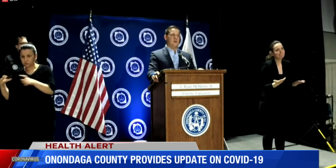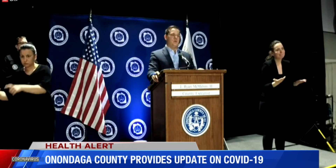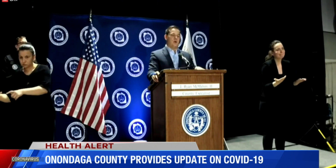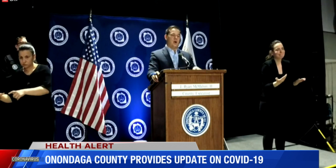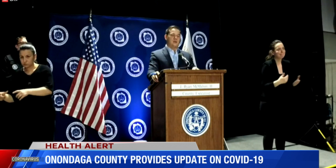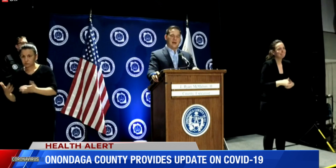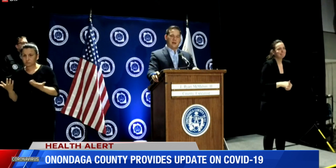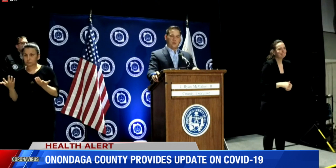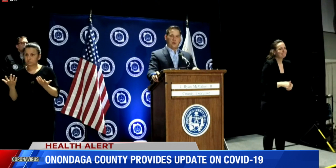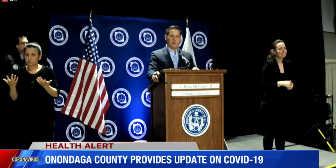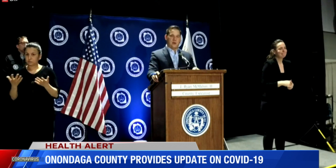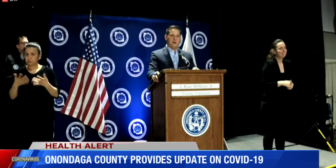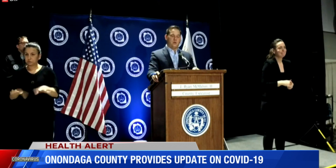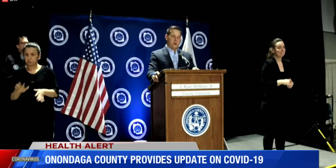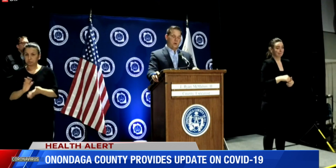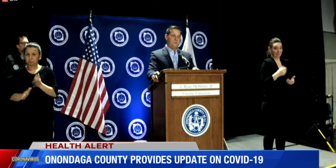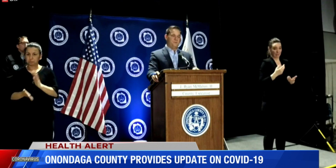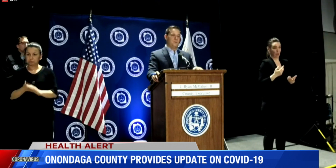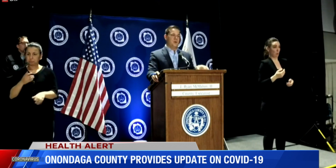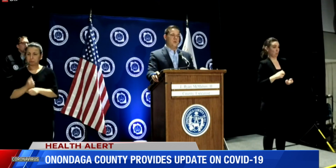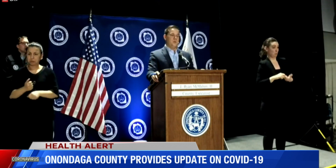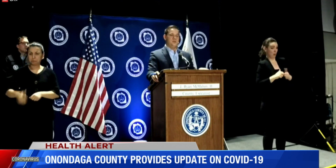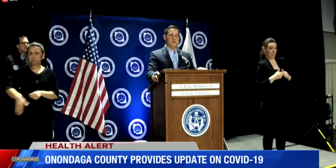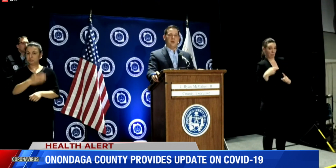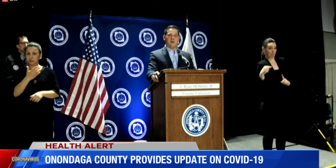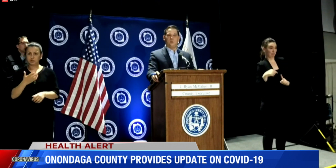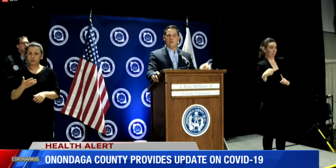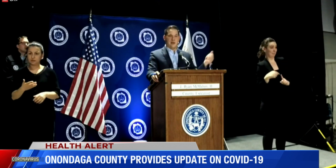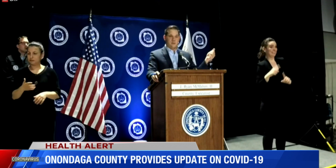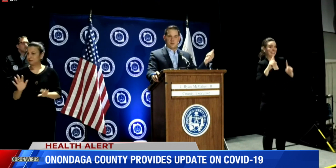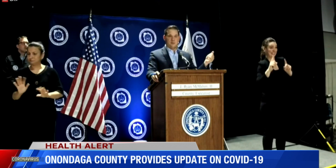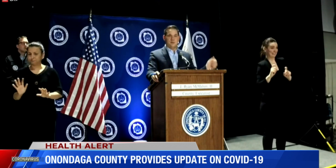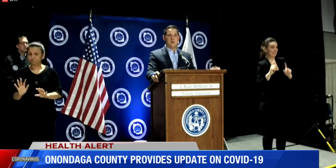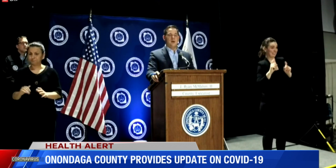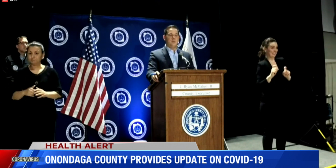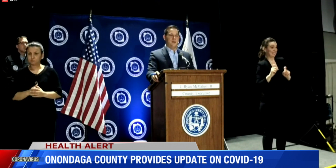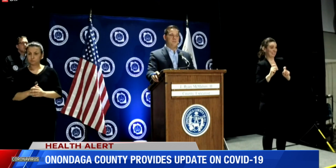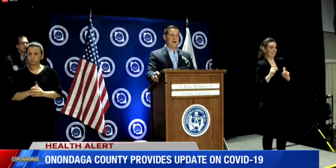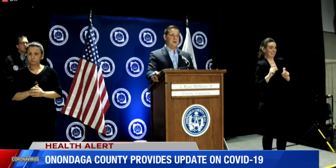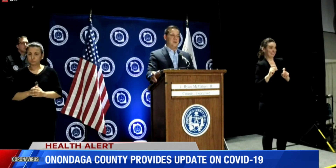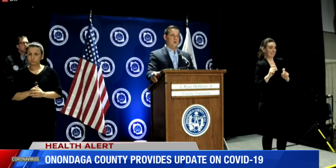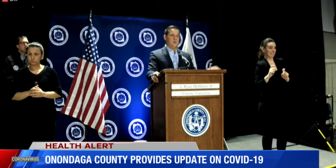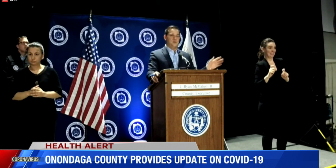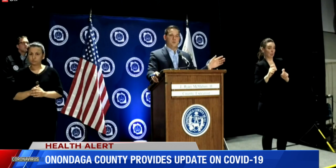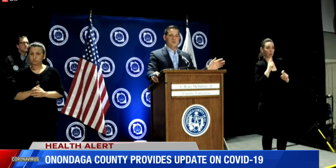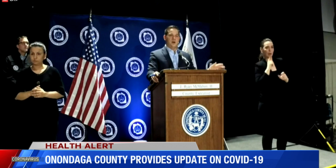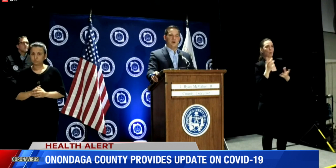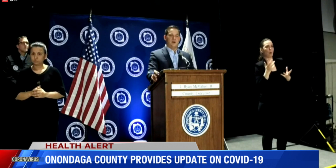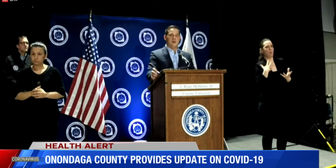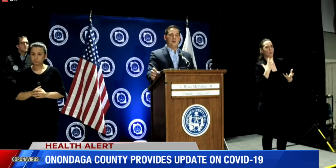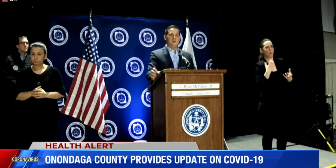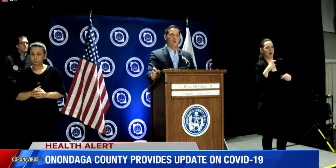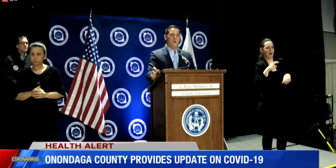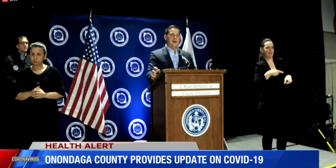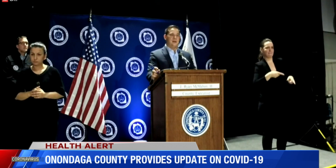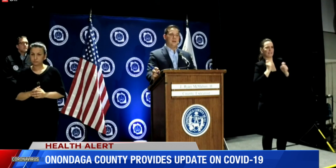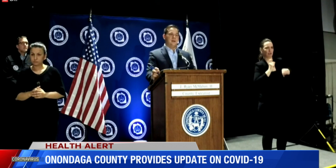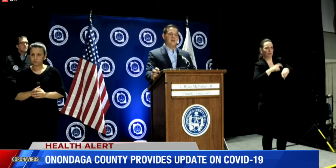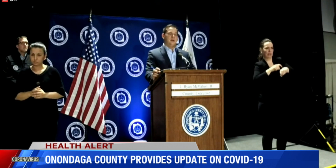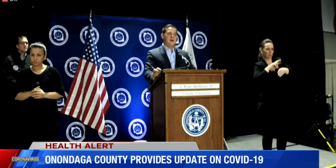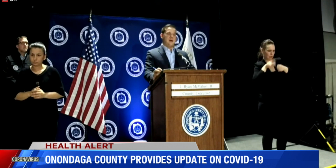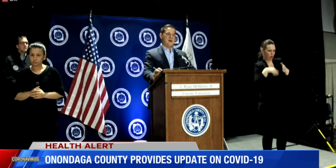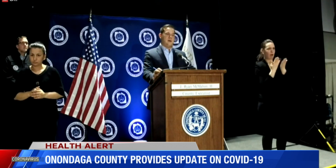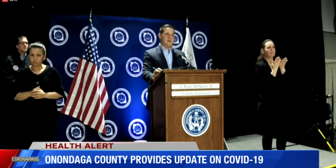testing overall is getting quicker. We would still like real-time results, but it's better than where it was when we started. The